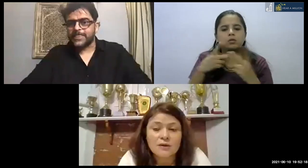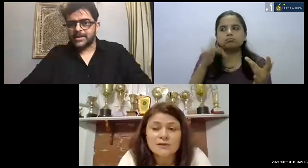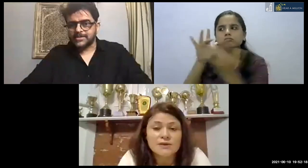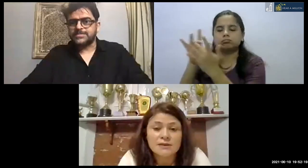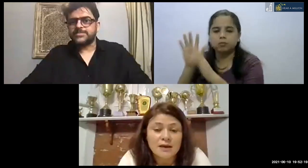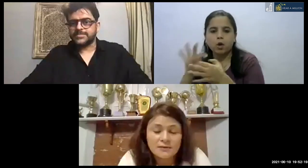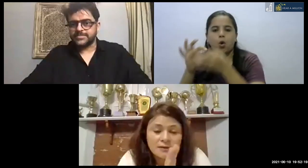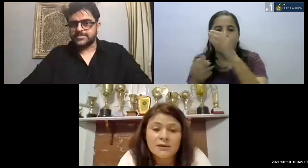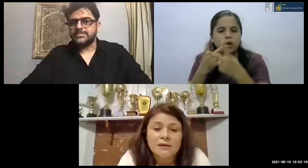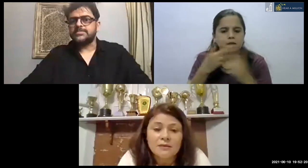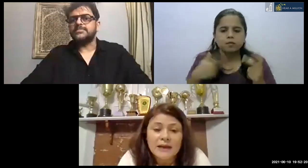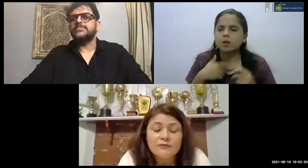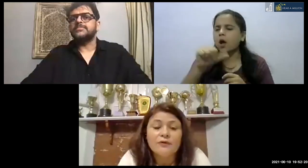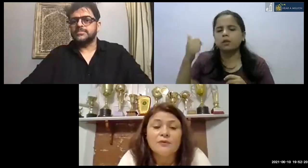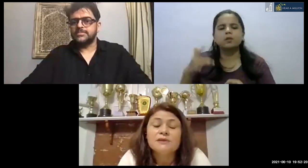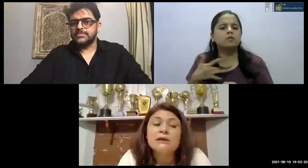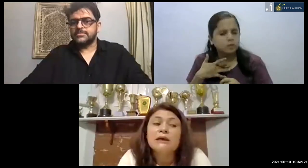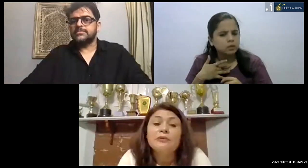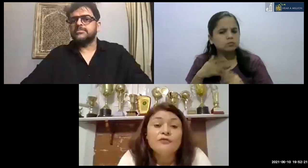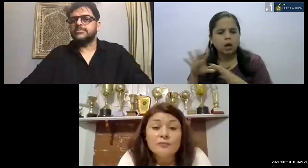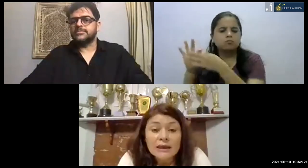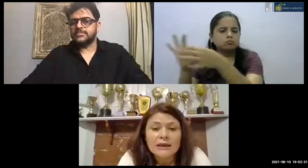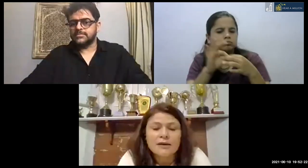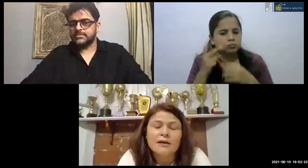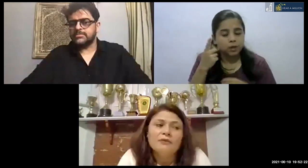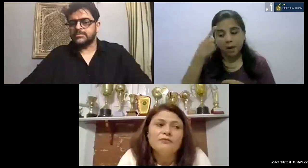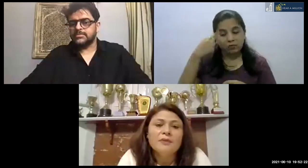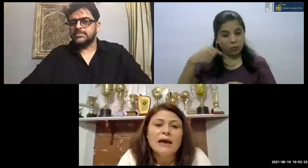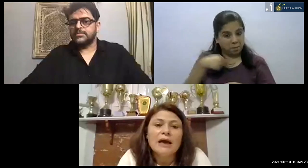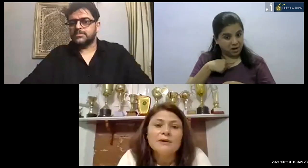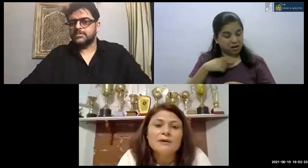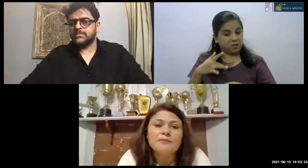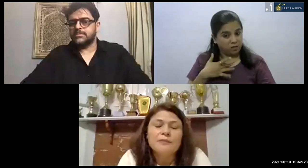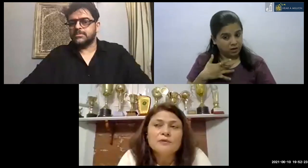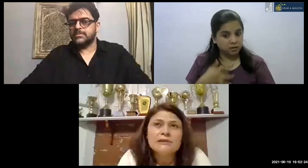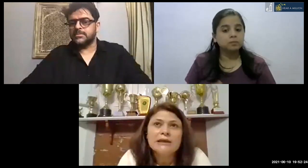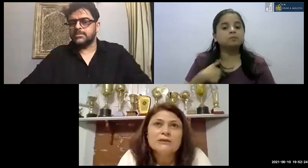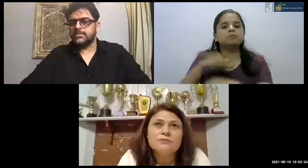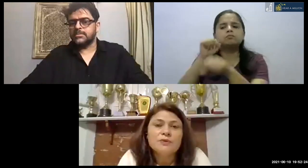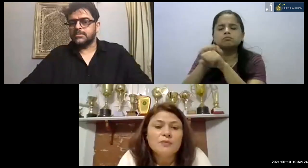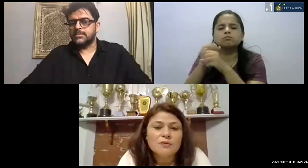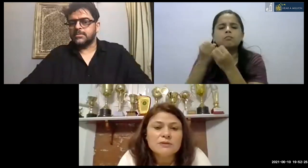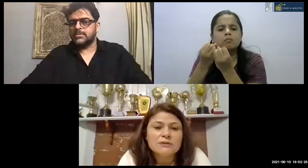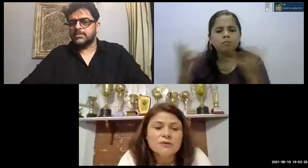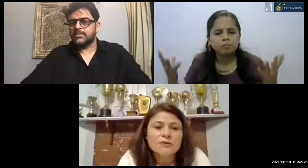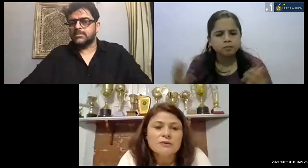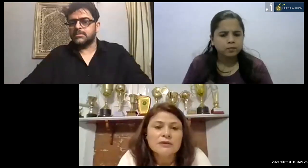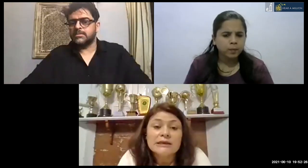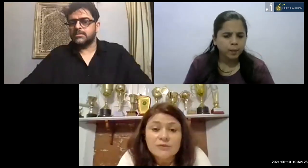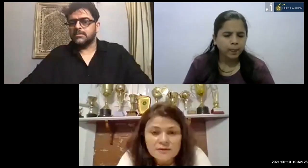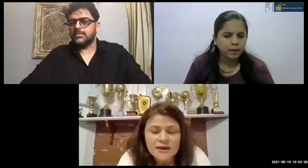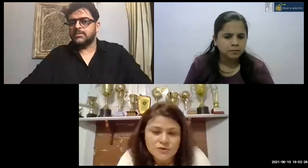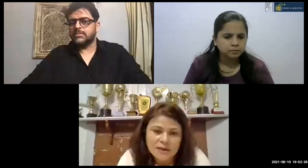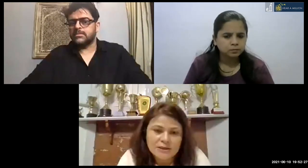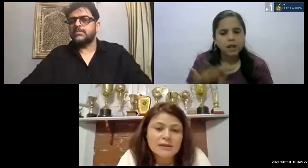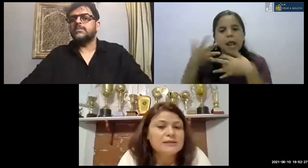organization, colleges, and other platforms. But for me, I work mostly to promote,